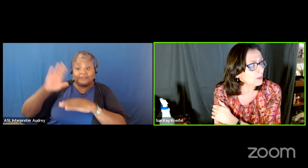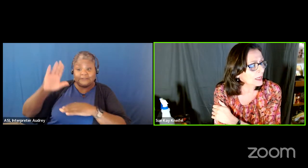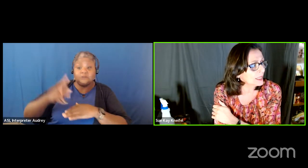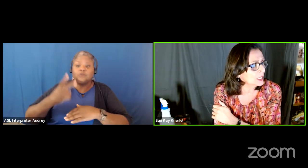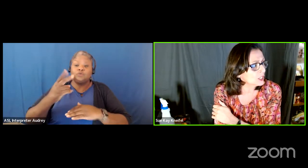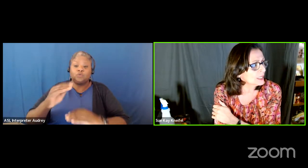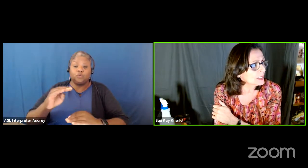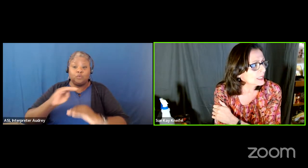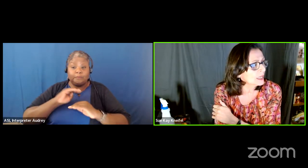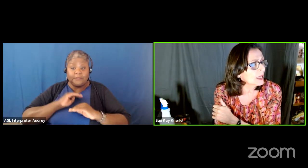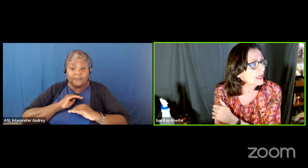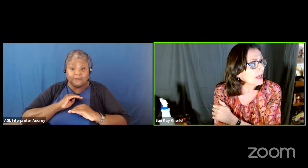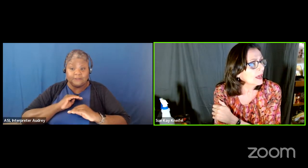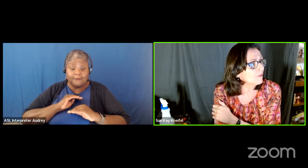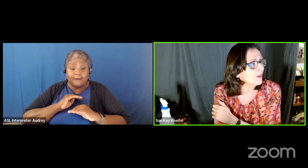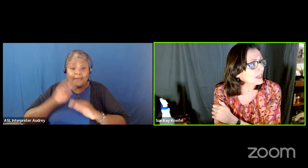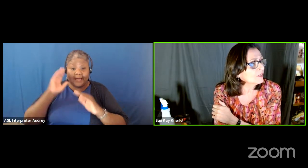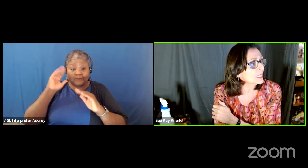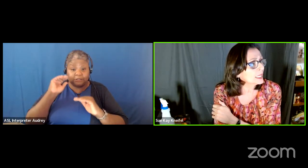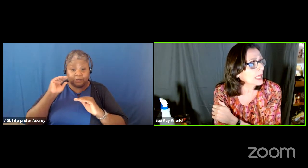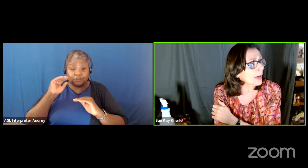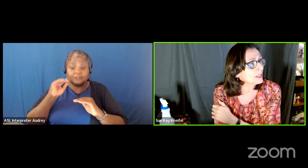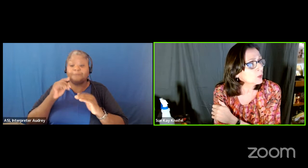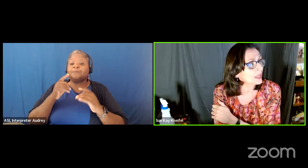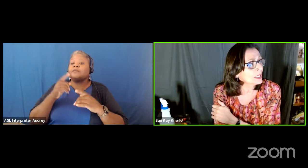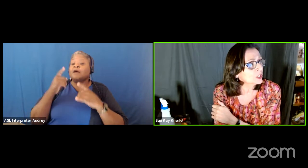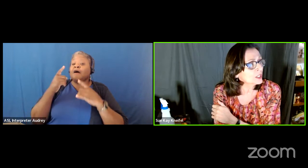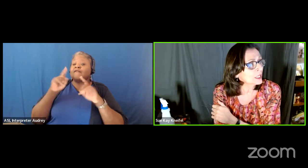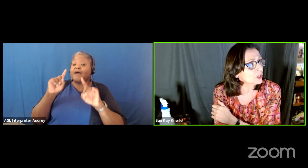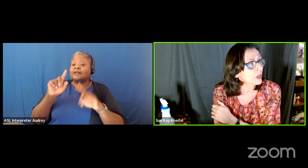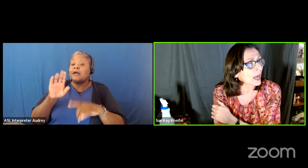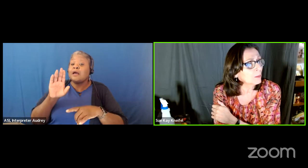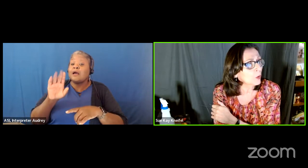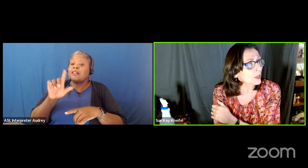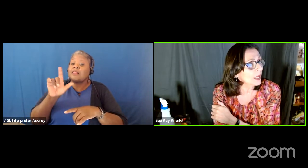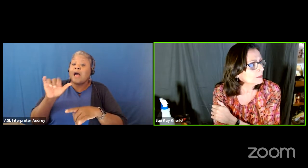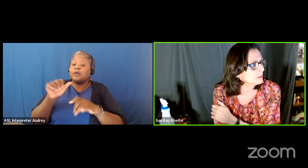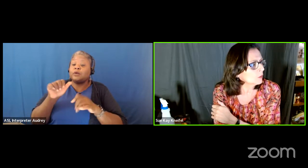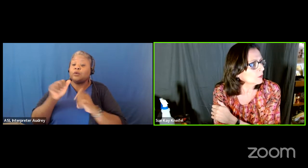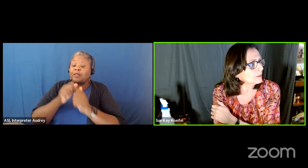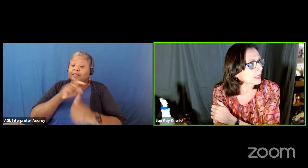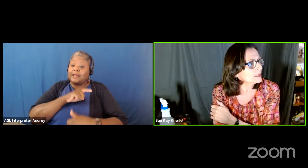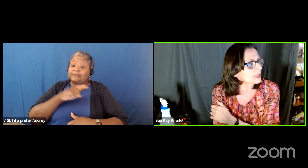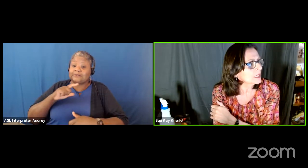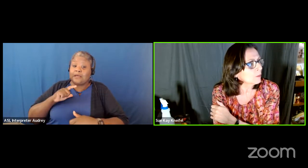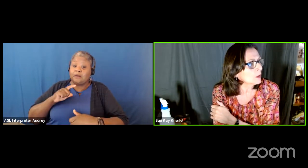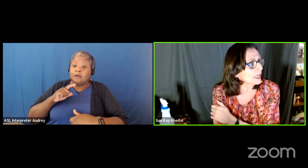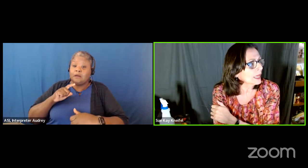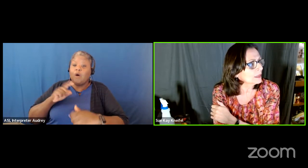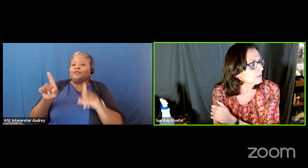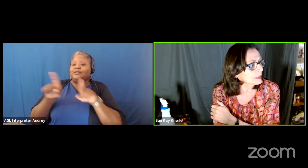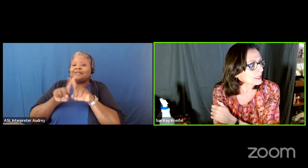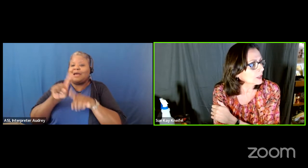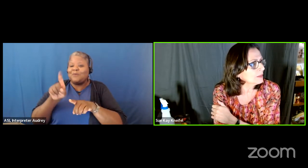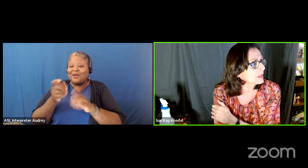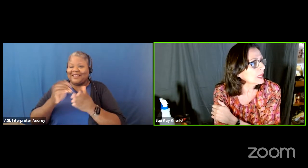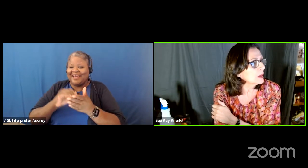meets expectations. Effectively lobbies with legislature on board. Oh, that's the same one